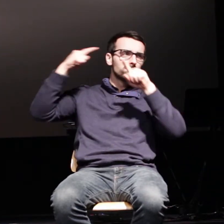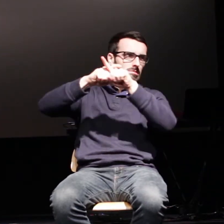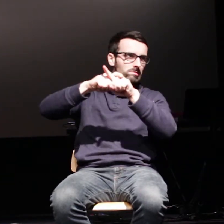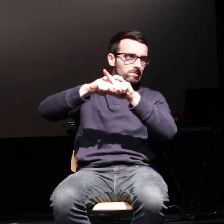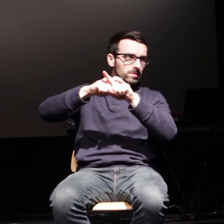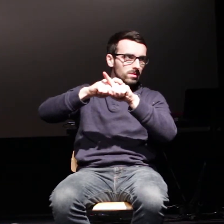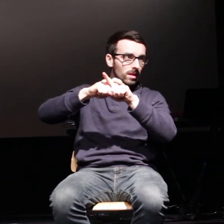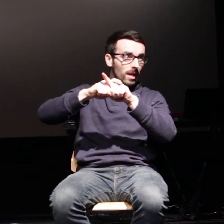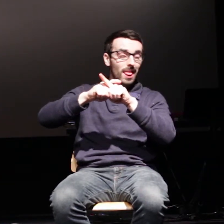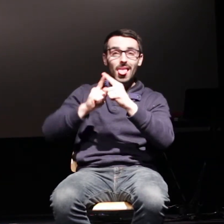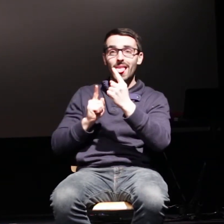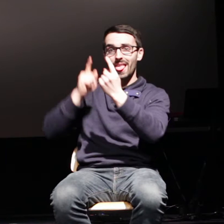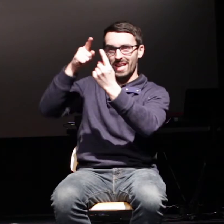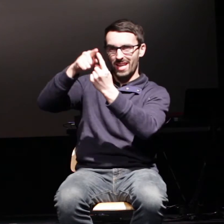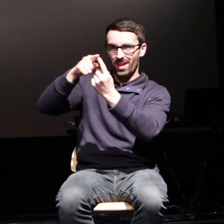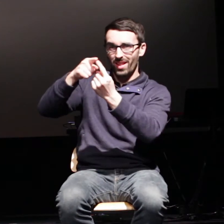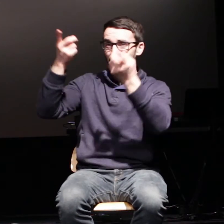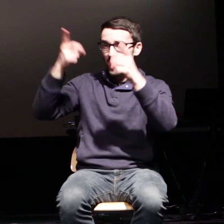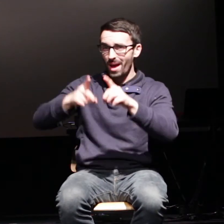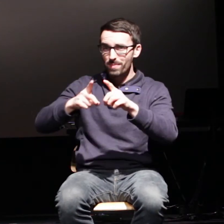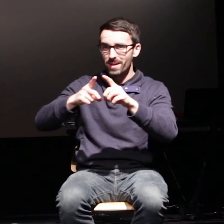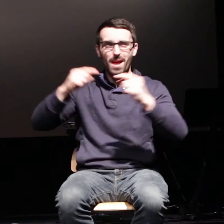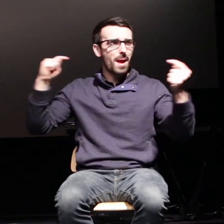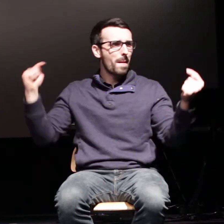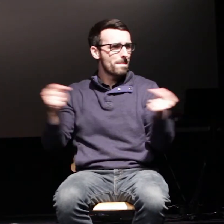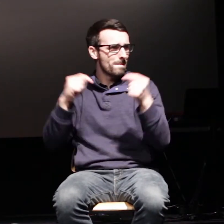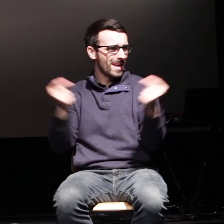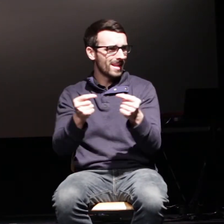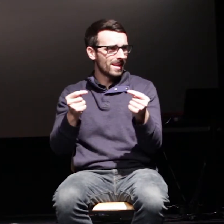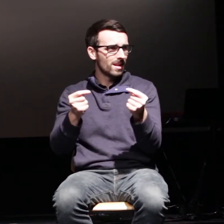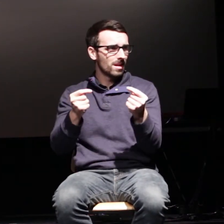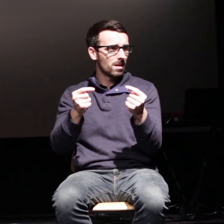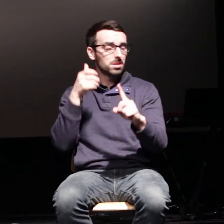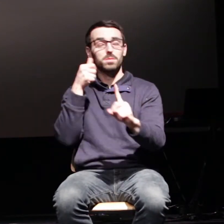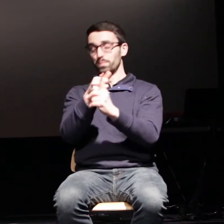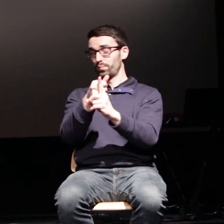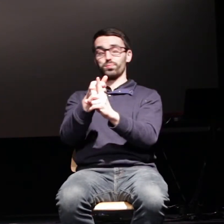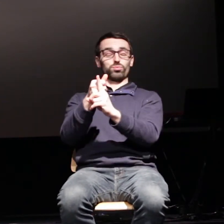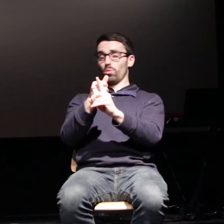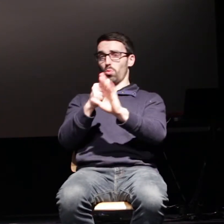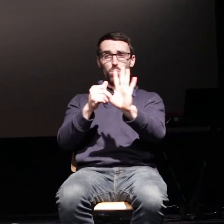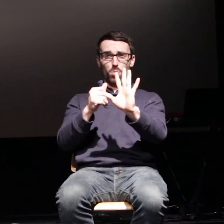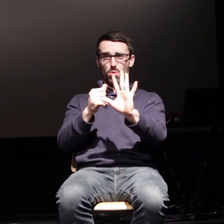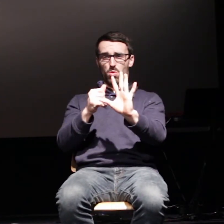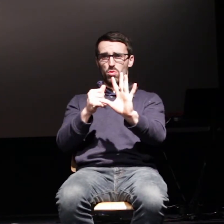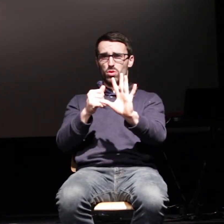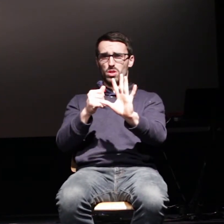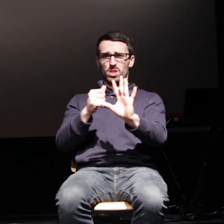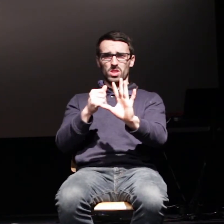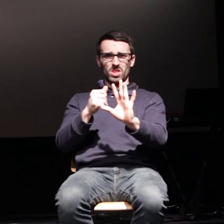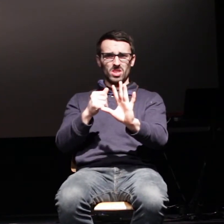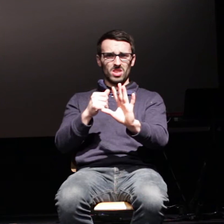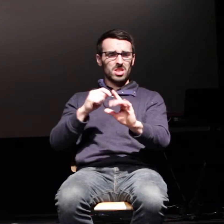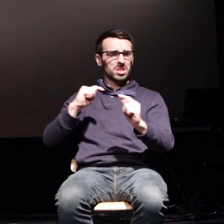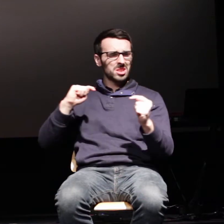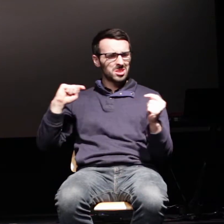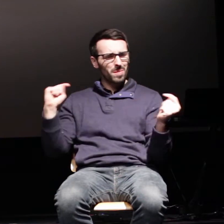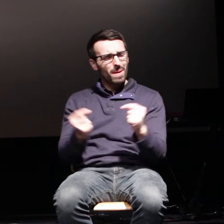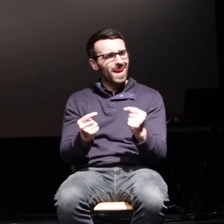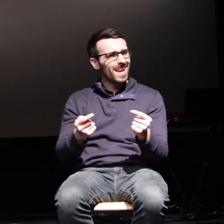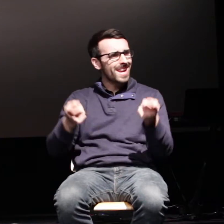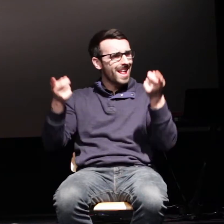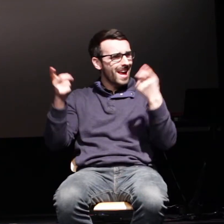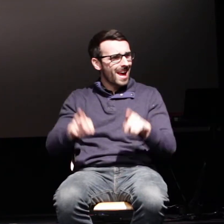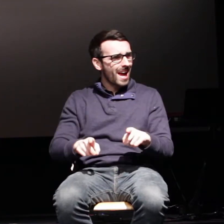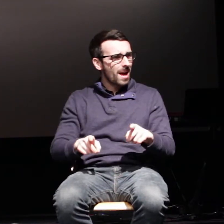until pain enters our life. Until suddenly there's this searing pain